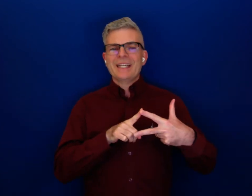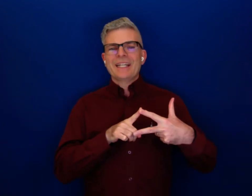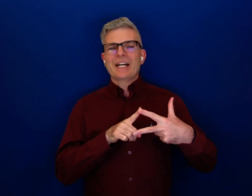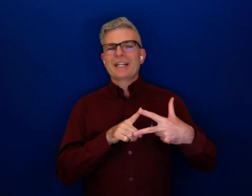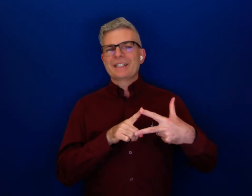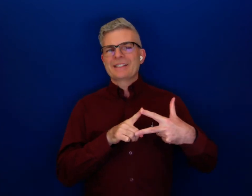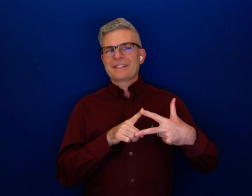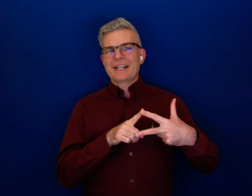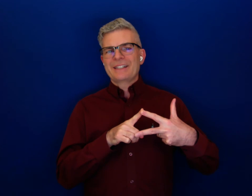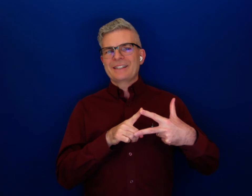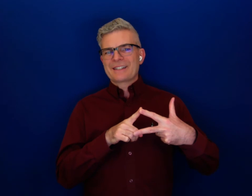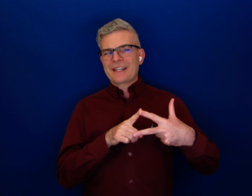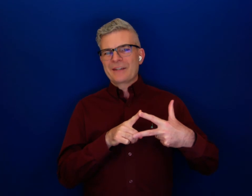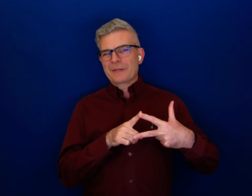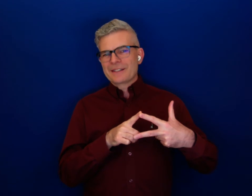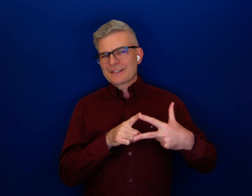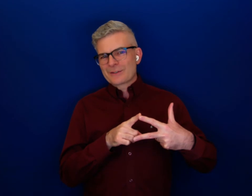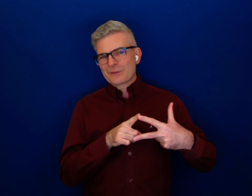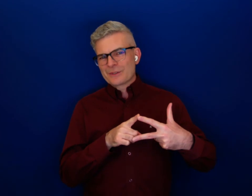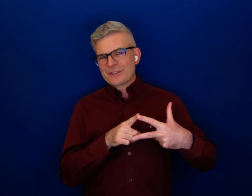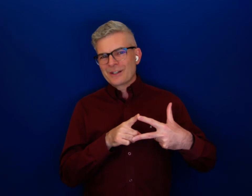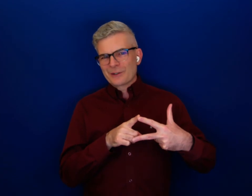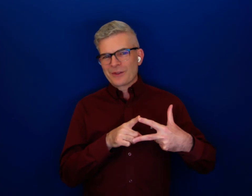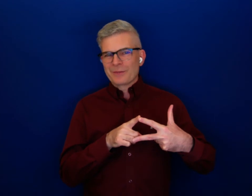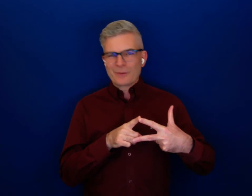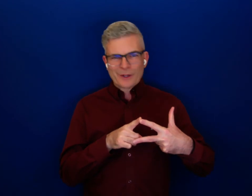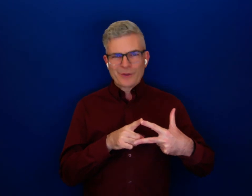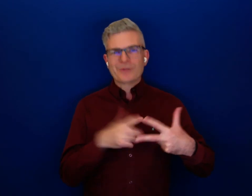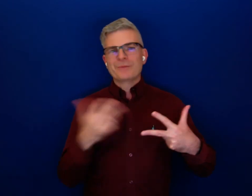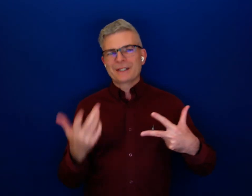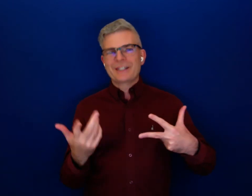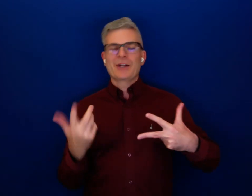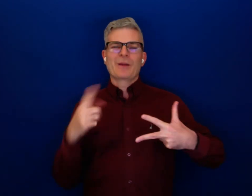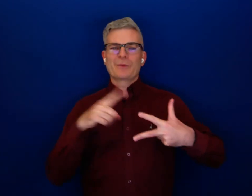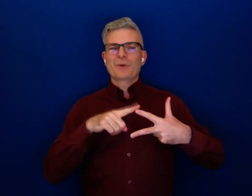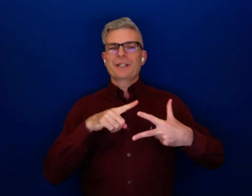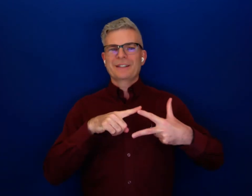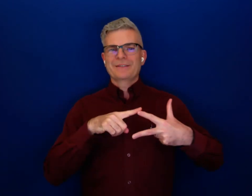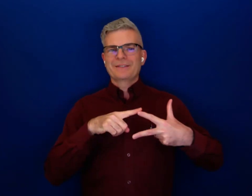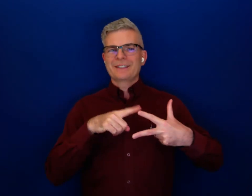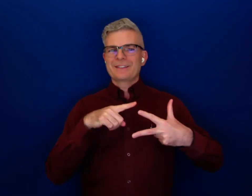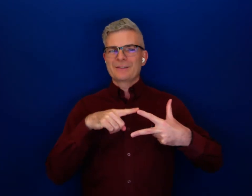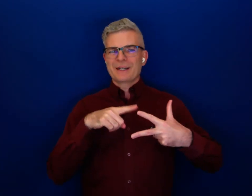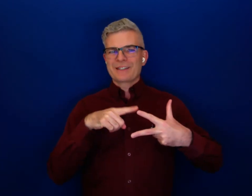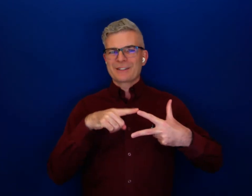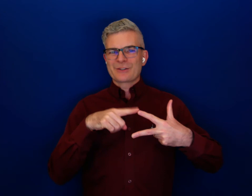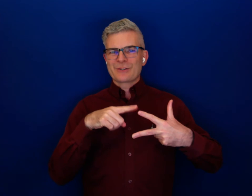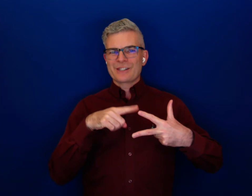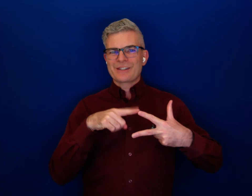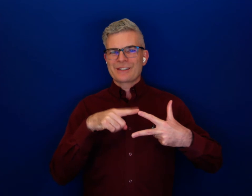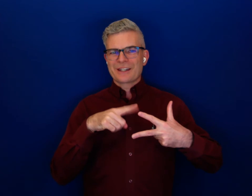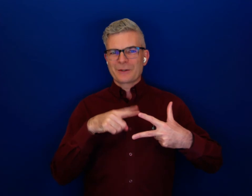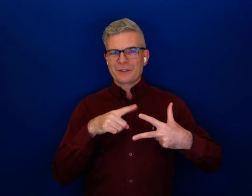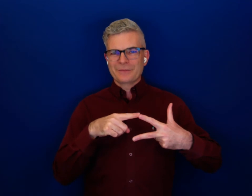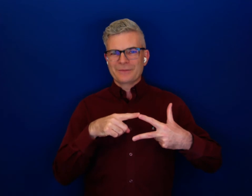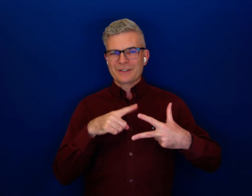now I didn't say that my sister was younger than my brother, but here I'm pointing. This is my sister, she's the second one, the